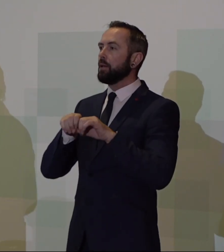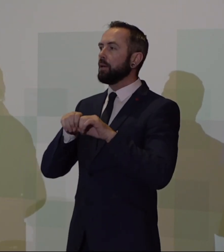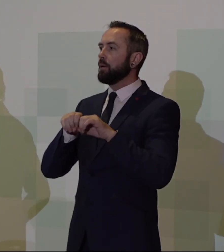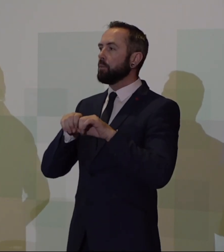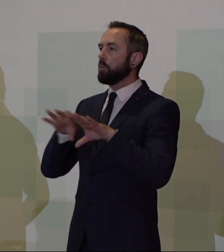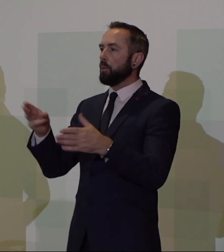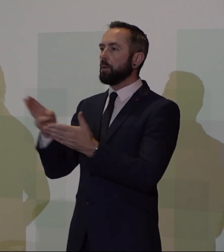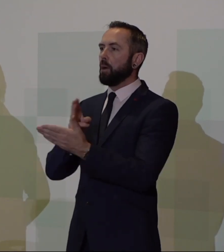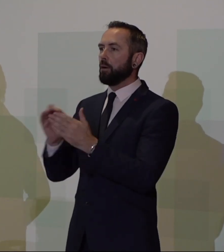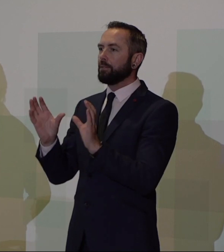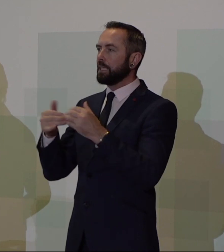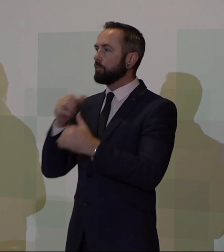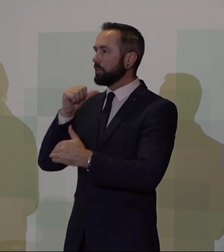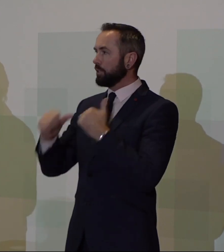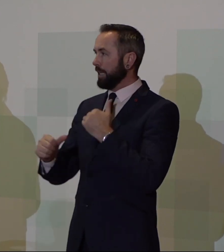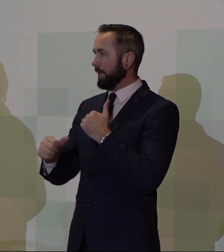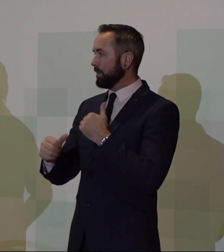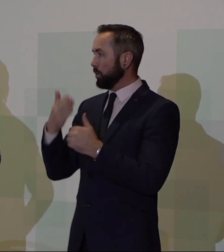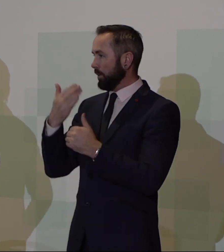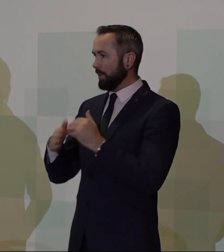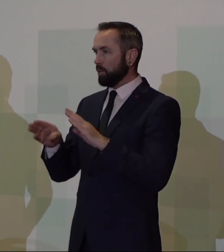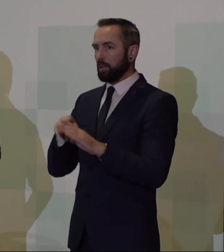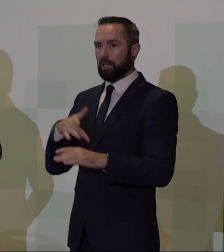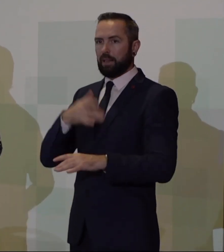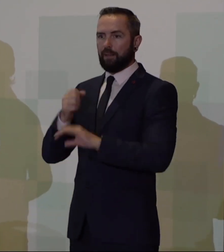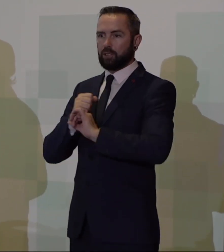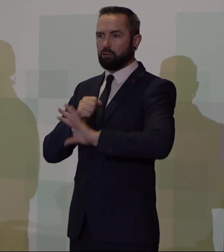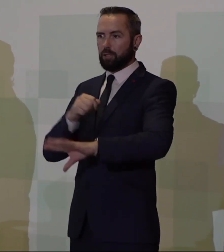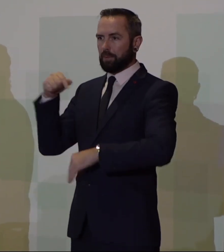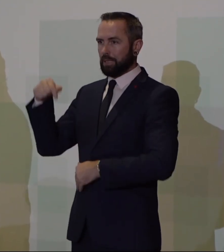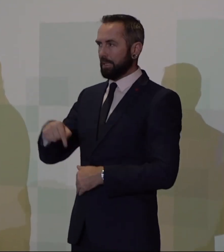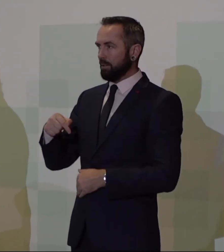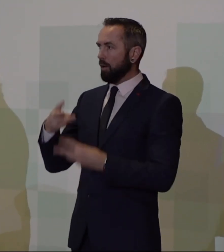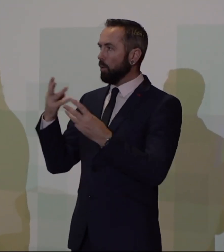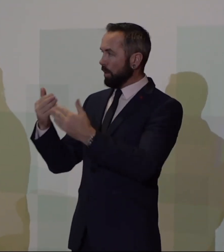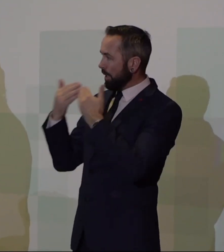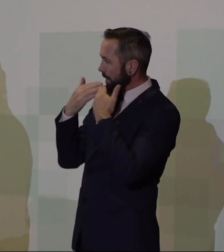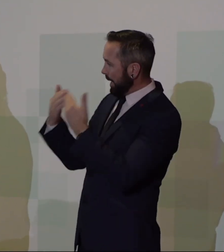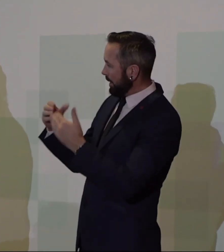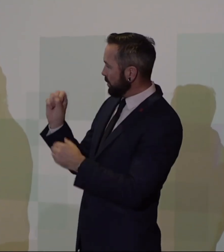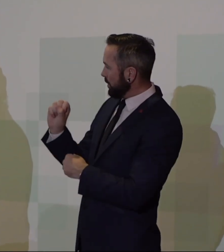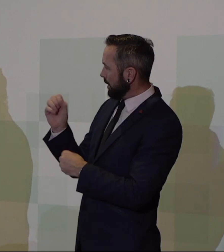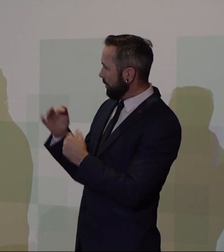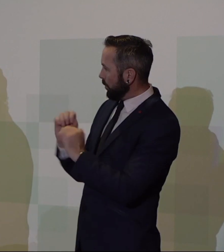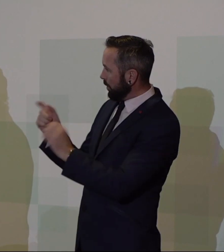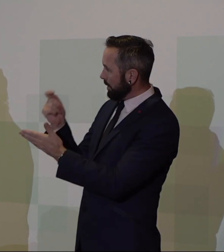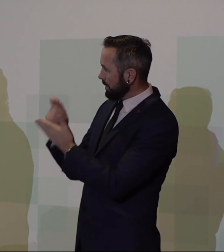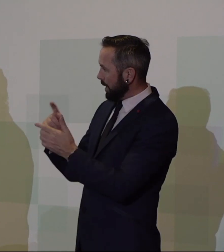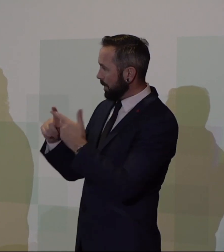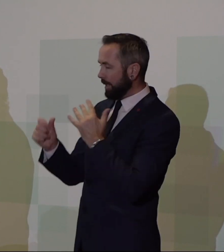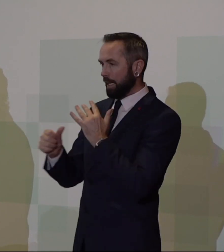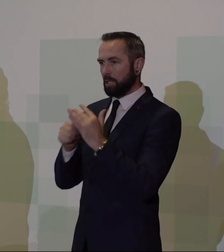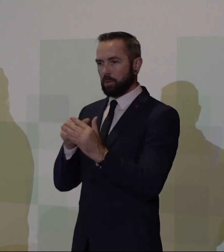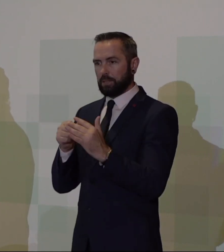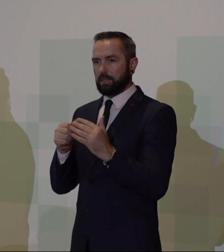our session for today. So we're going to finish with the live streaming here. I want to thank Sheila very much for giving us her time and her